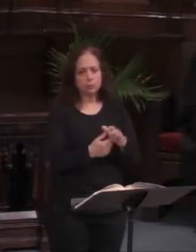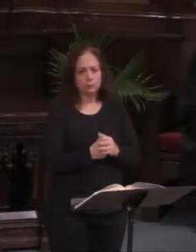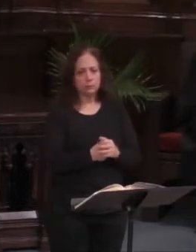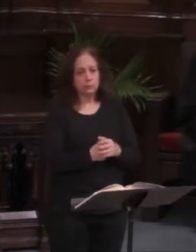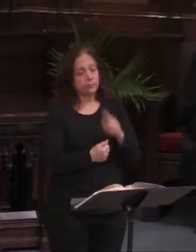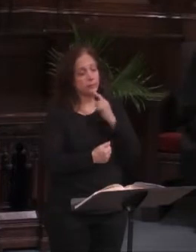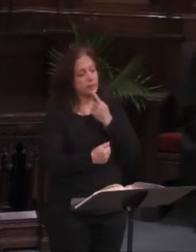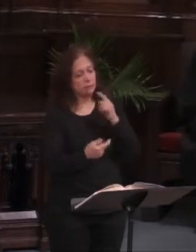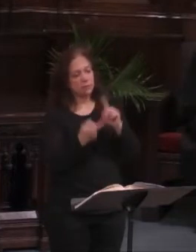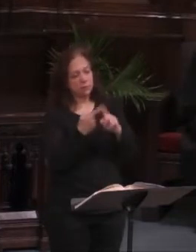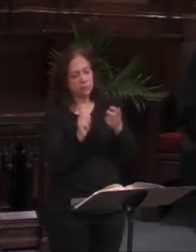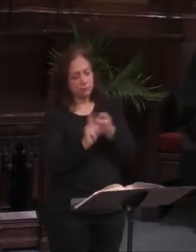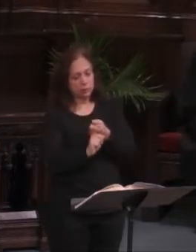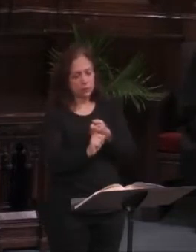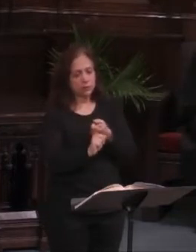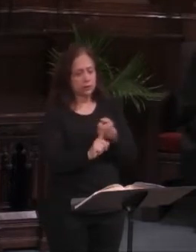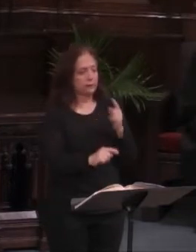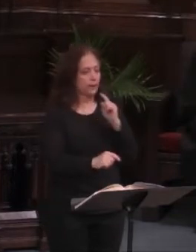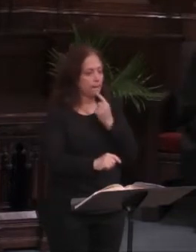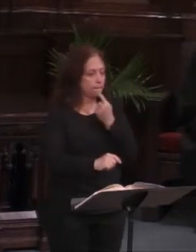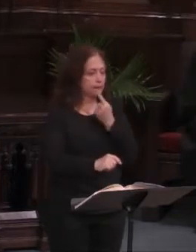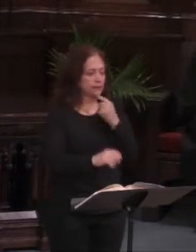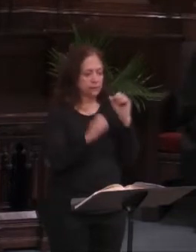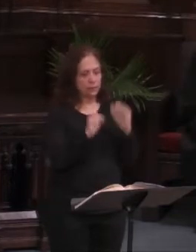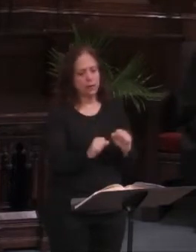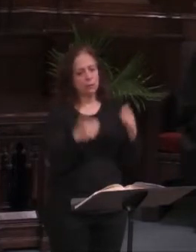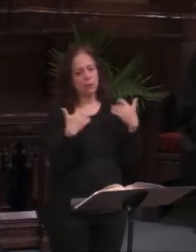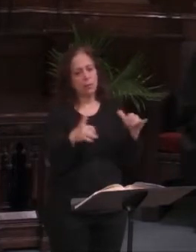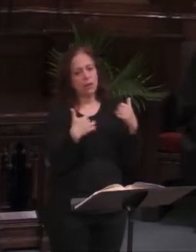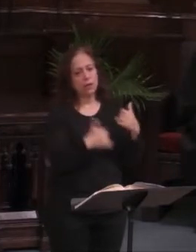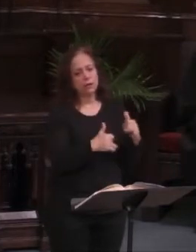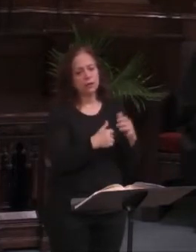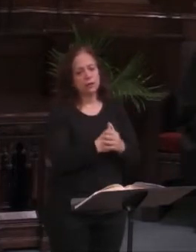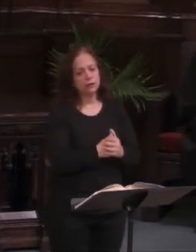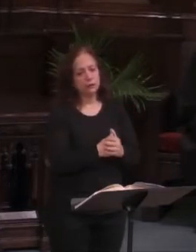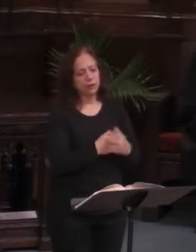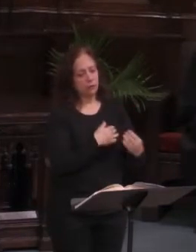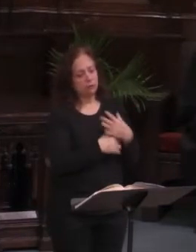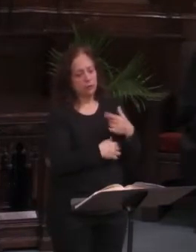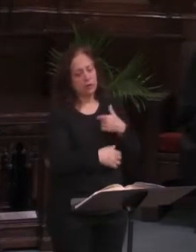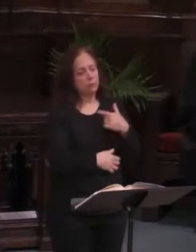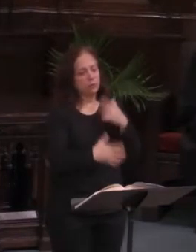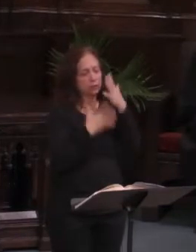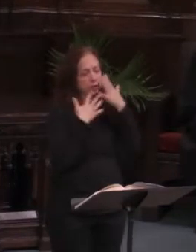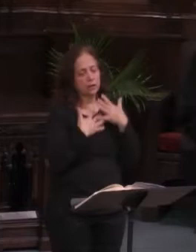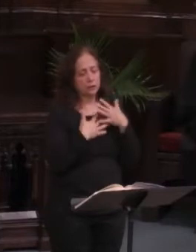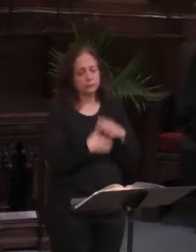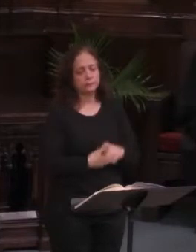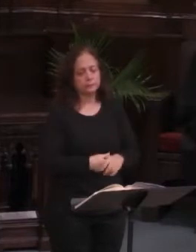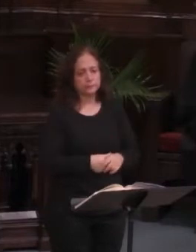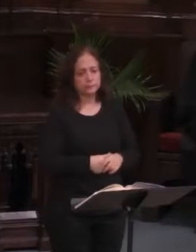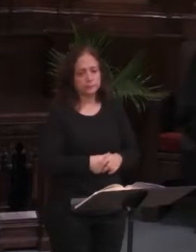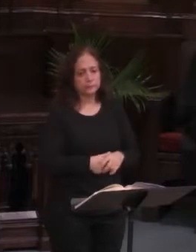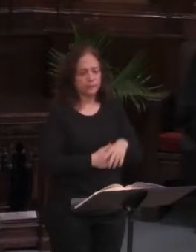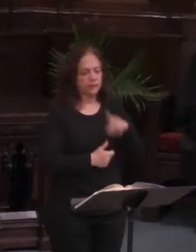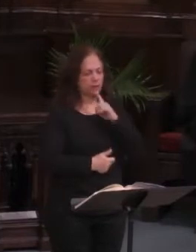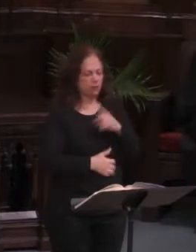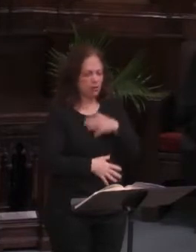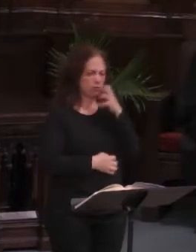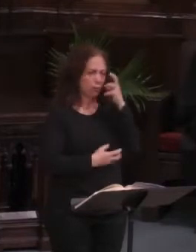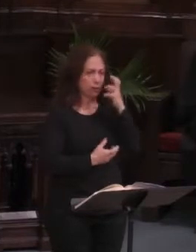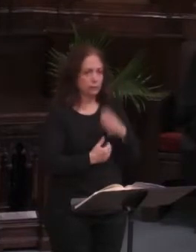I miss my friends. I miss being able to play. And it's making me very sad and very crabby."